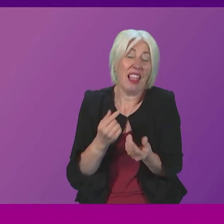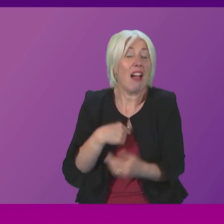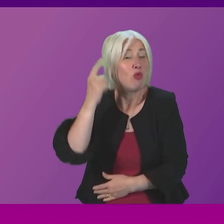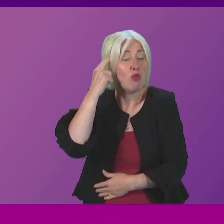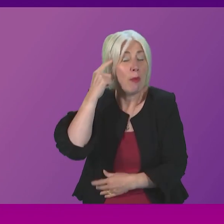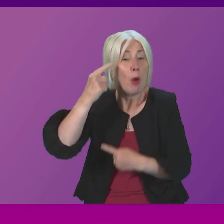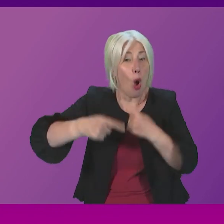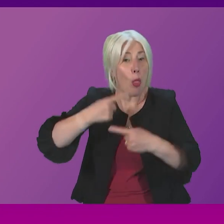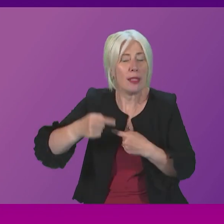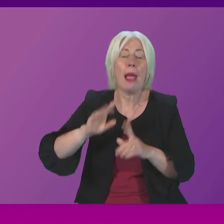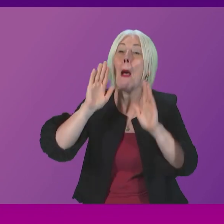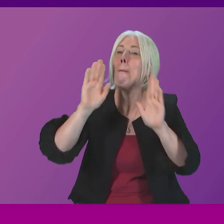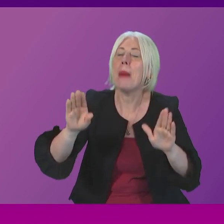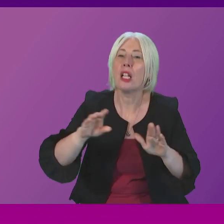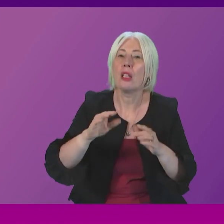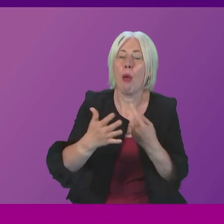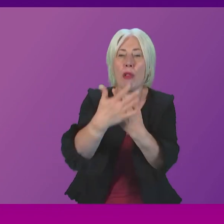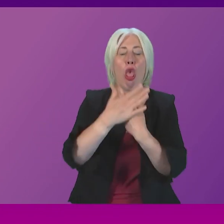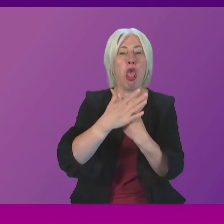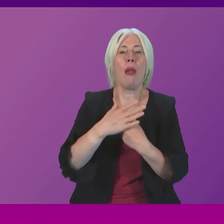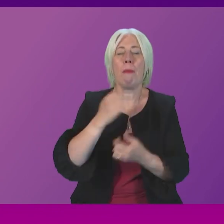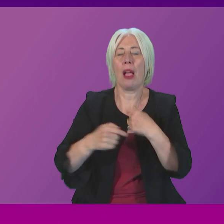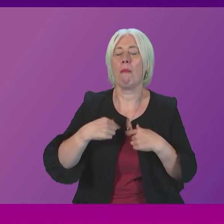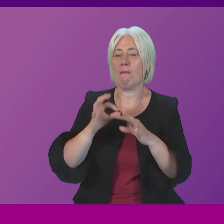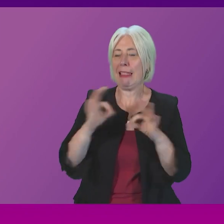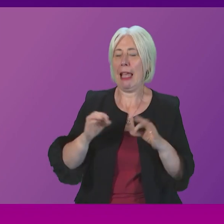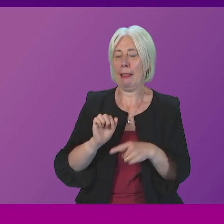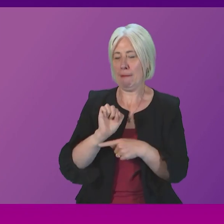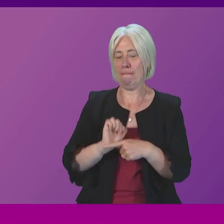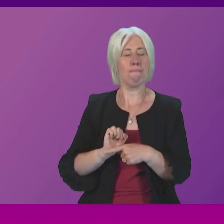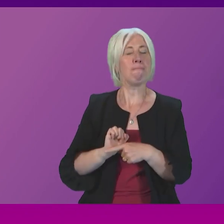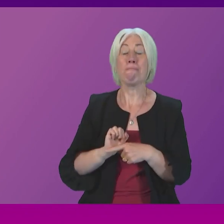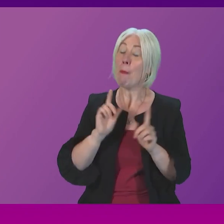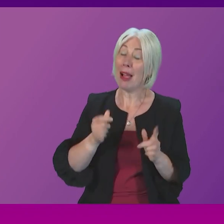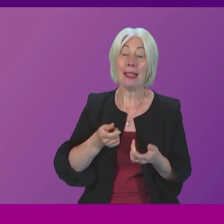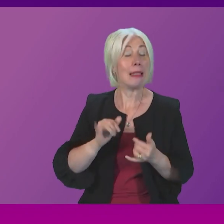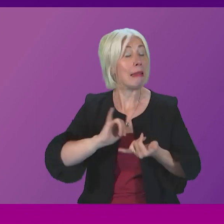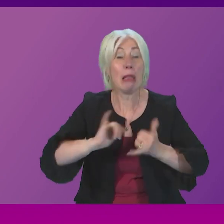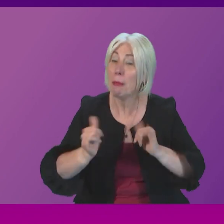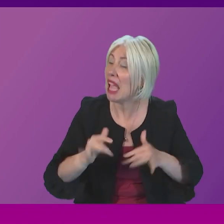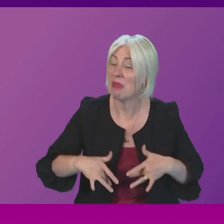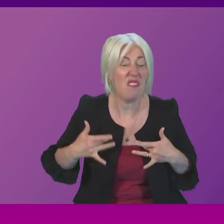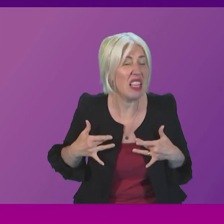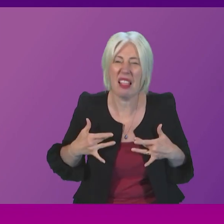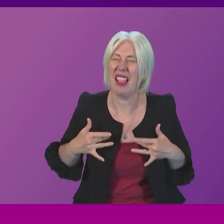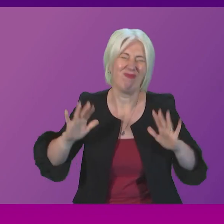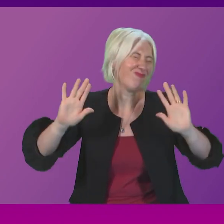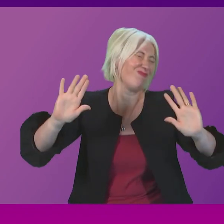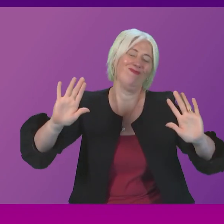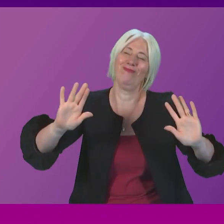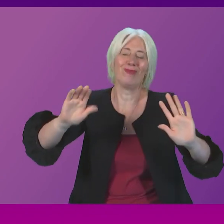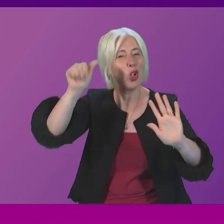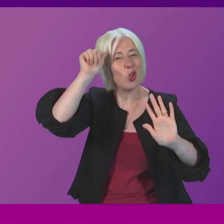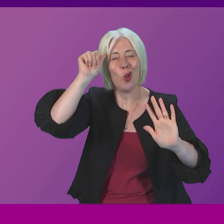say is do not be silenced, because if I'm being honest, I think there are times when I feel as though actually it would be